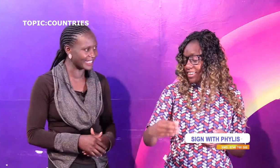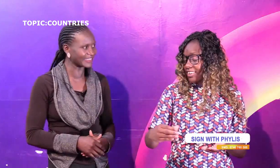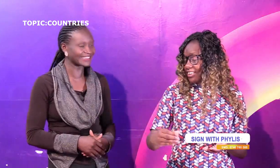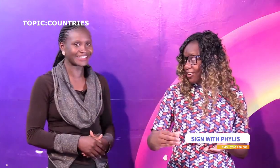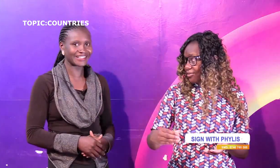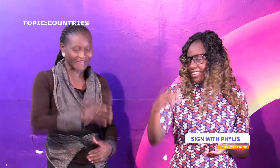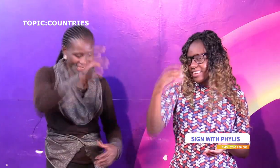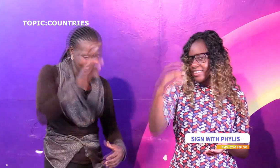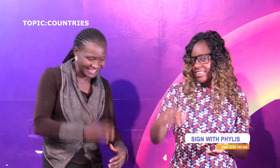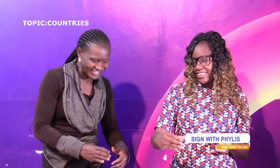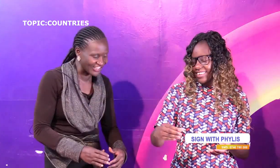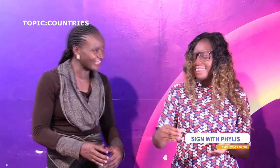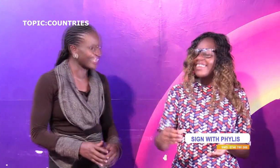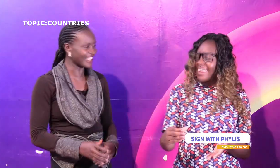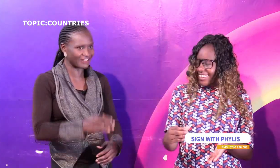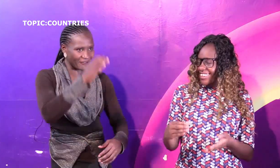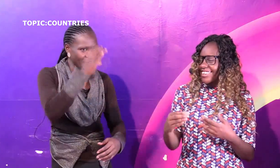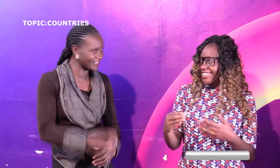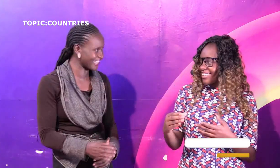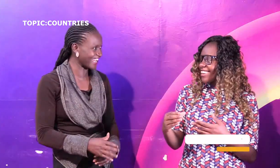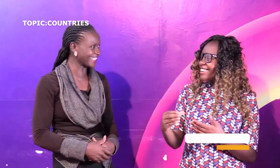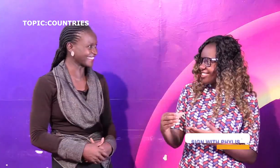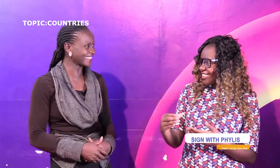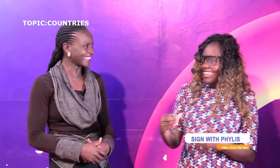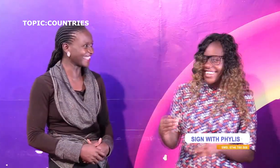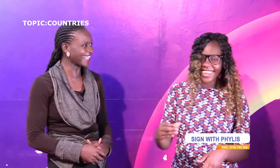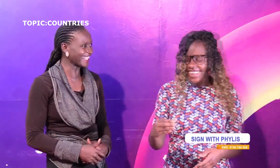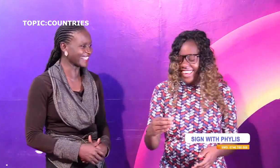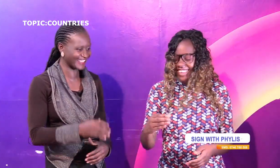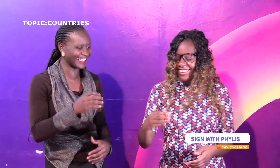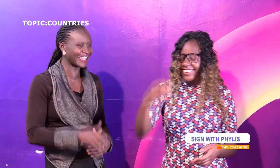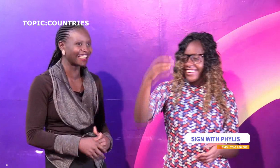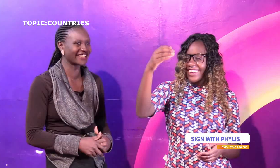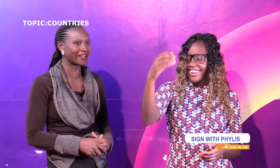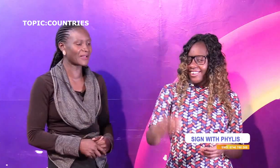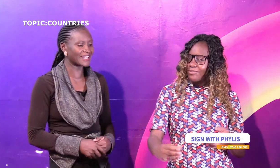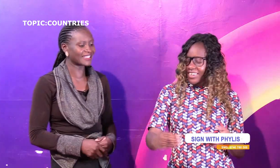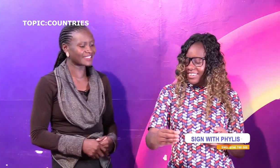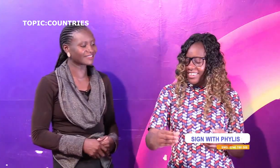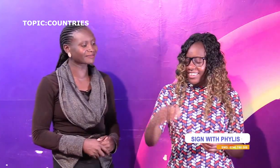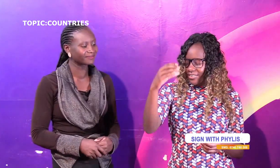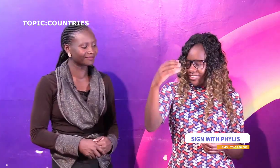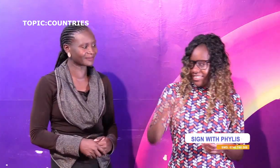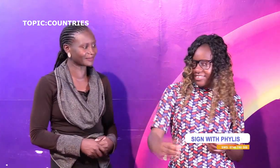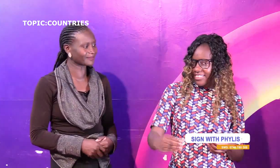down. Like letter G. Yeah, in Kiswahili. So bringing it down. So this is